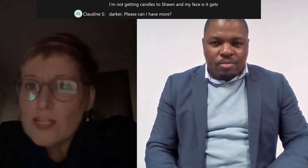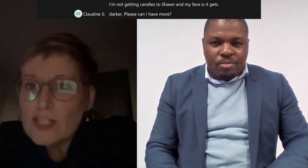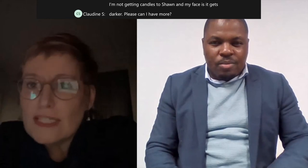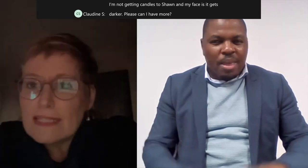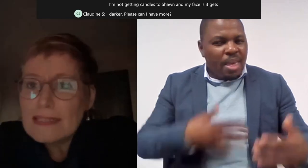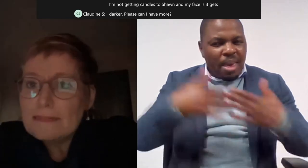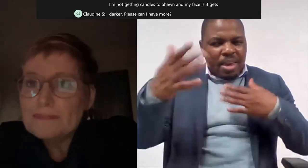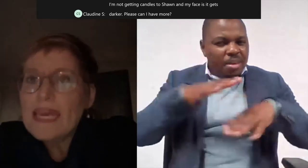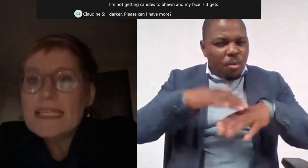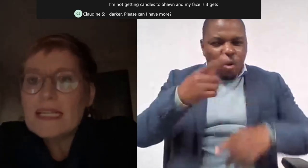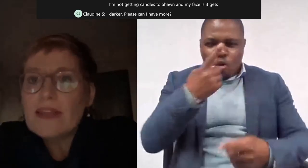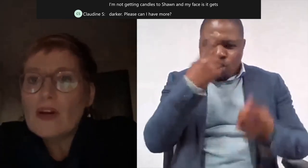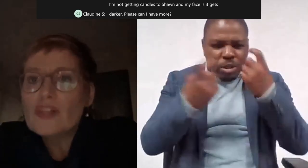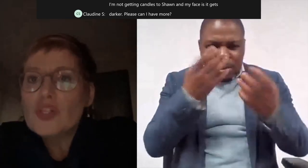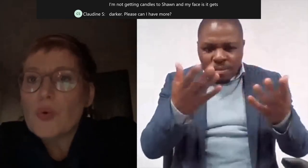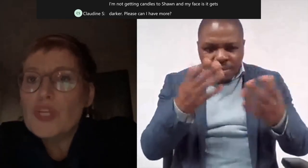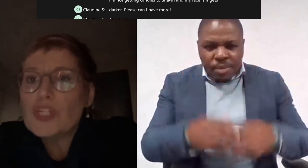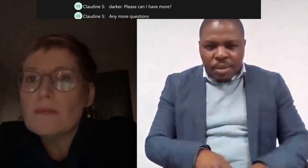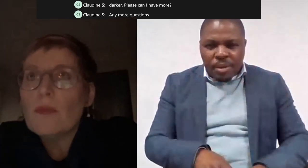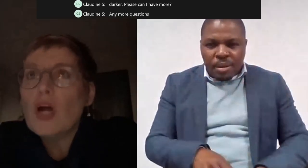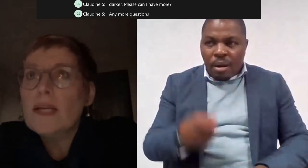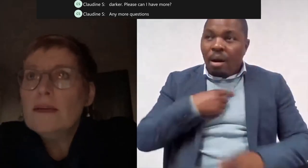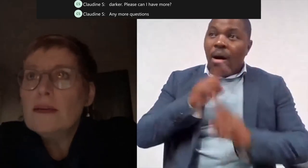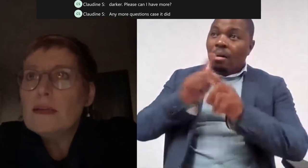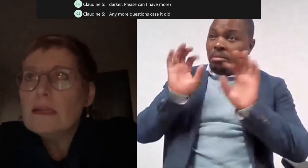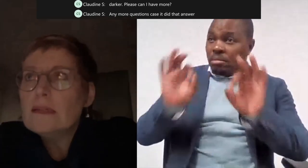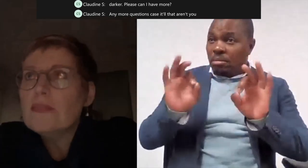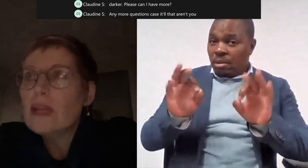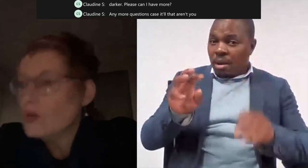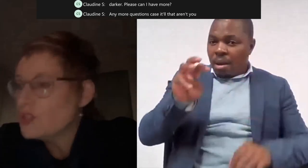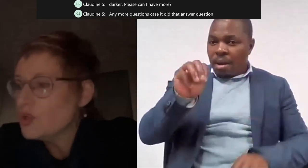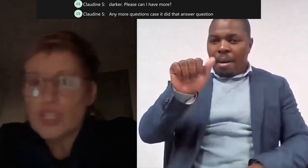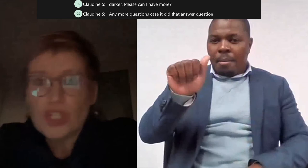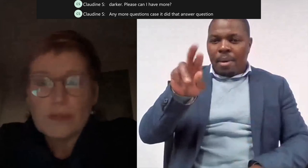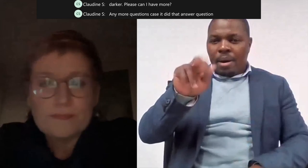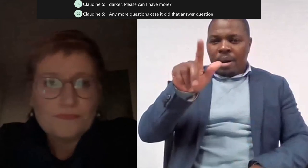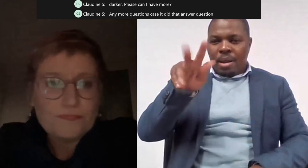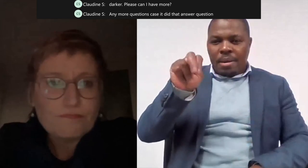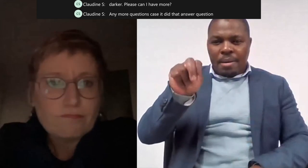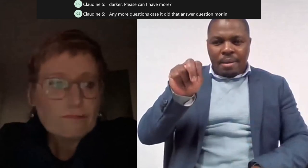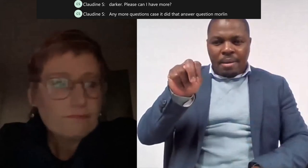Any more questions? Kessa, did that answer your question? Marlon, did